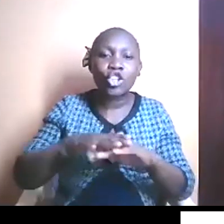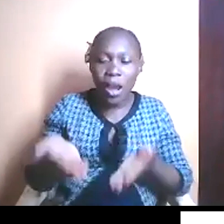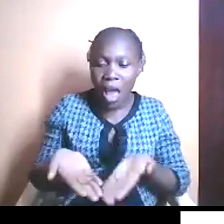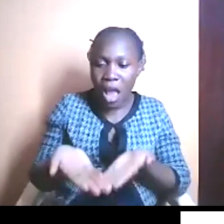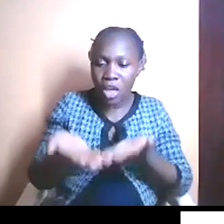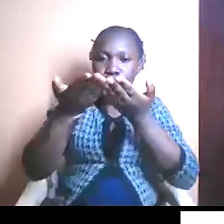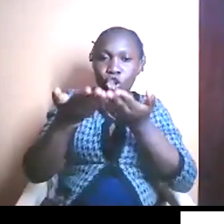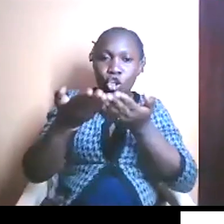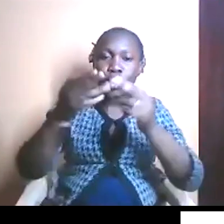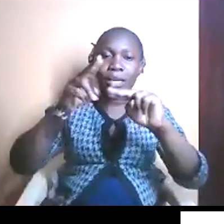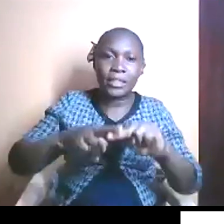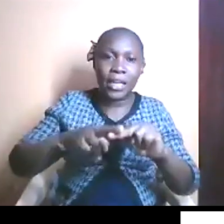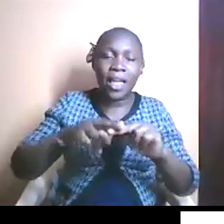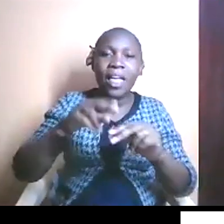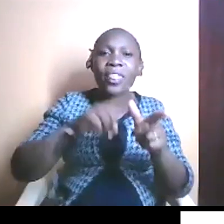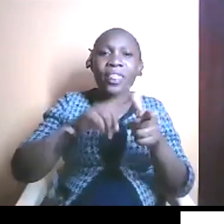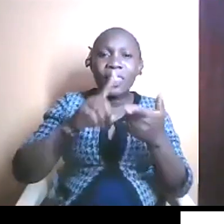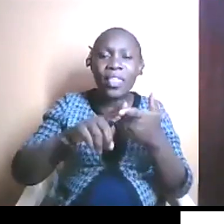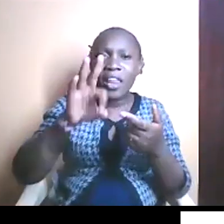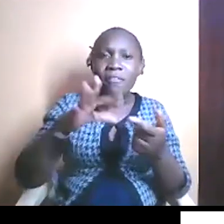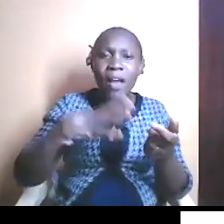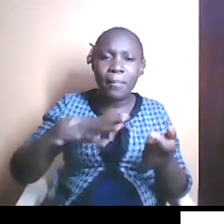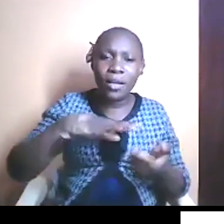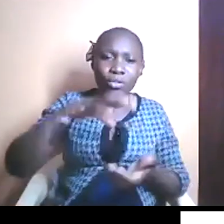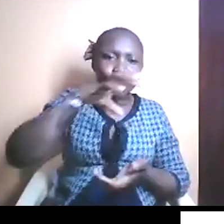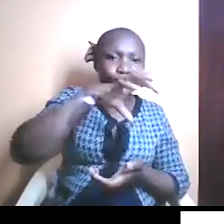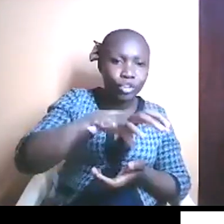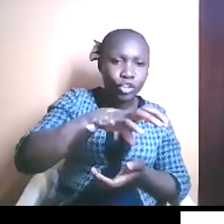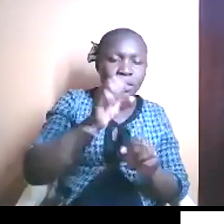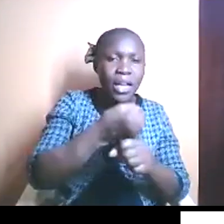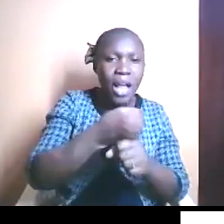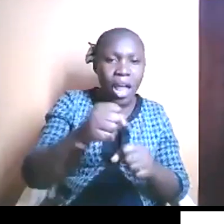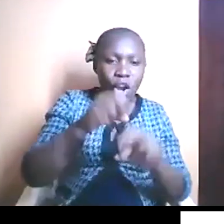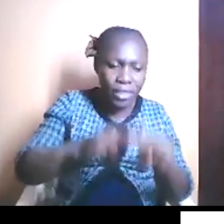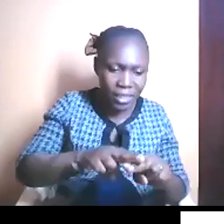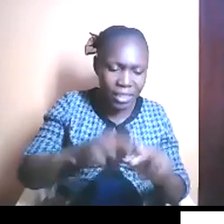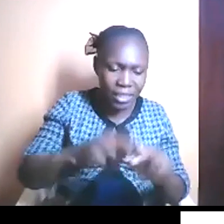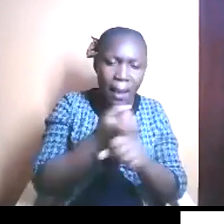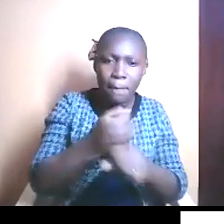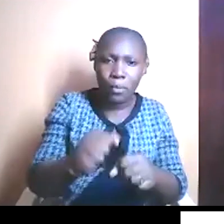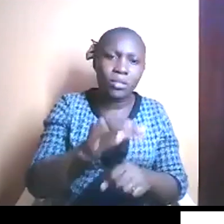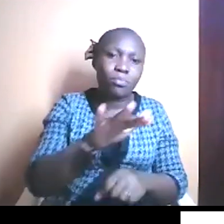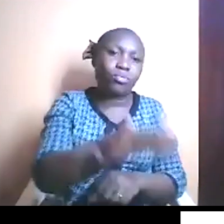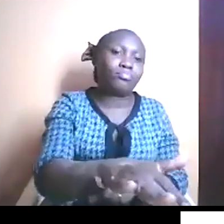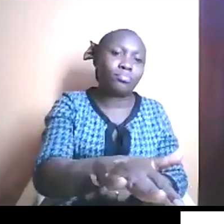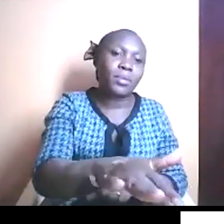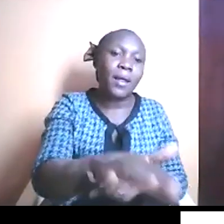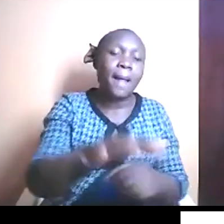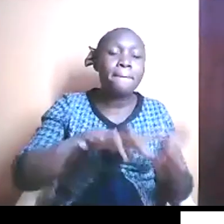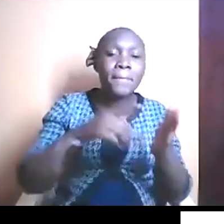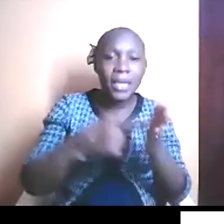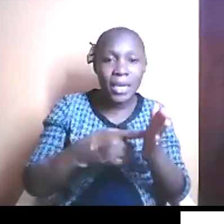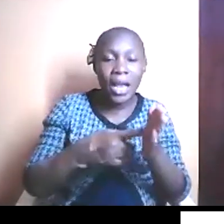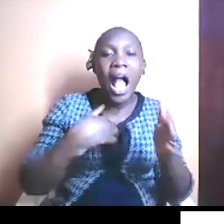stature was to sit on this chair, they would not be able to reach anything. So we have a lot of workspaces